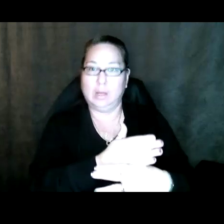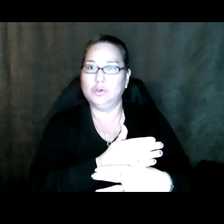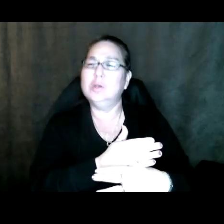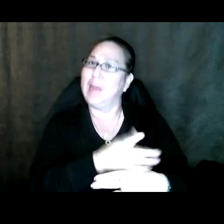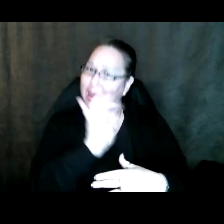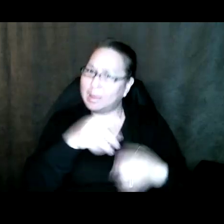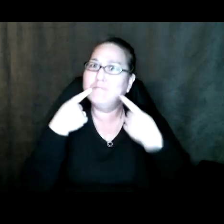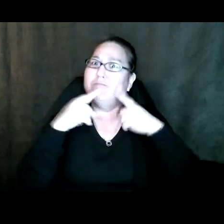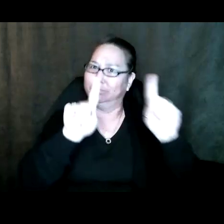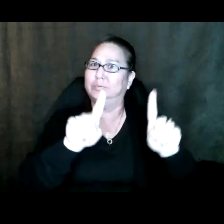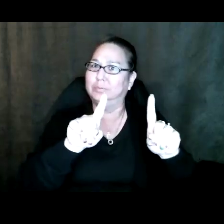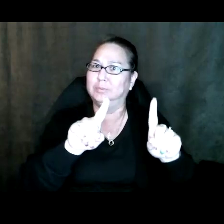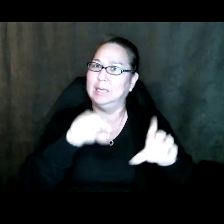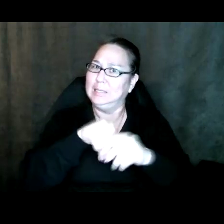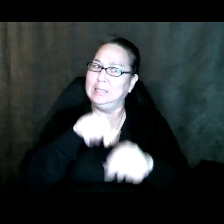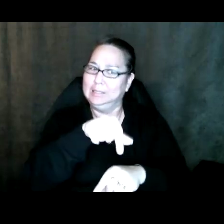schools.